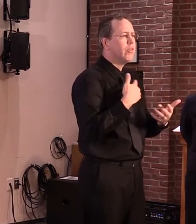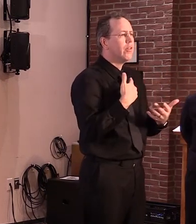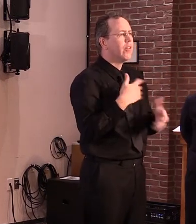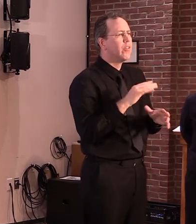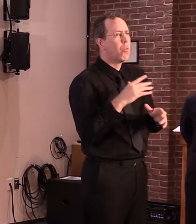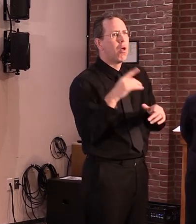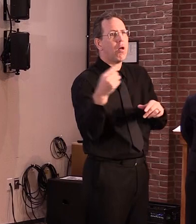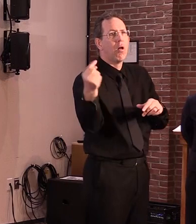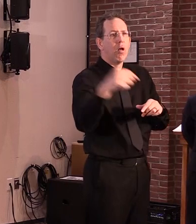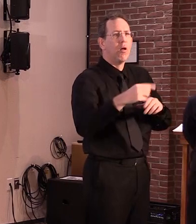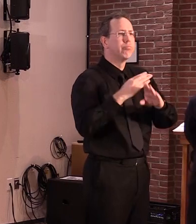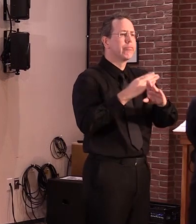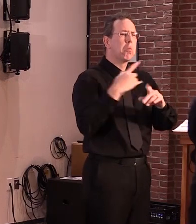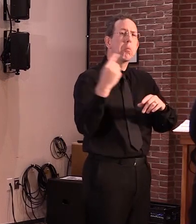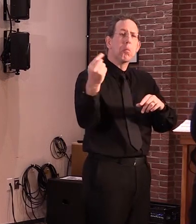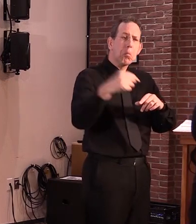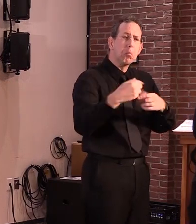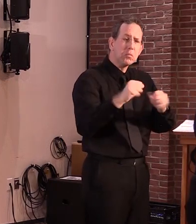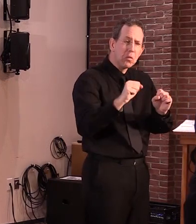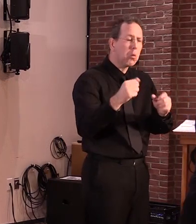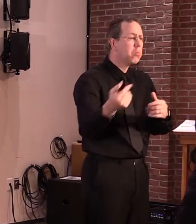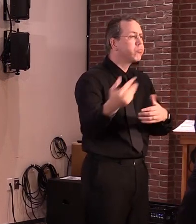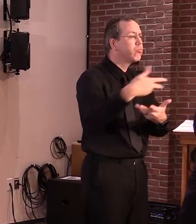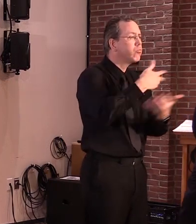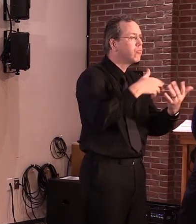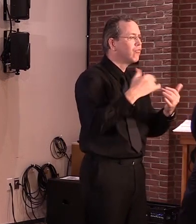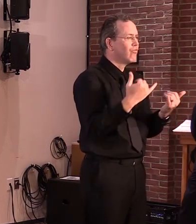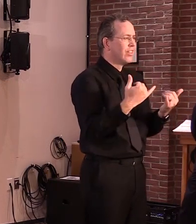that, any different approaches that we might be able to take.